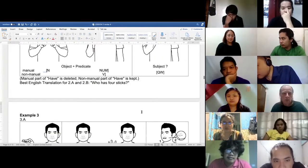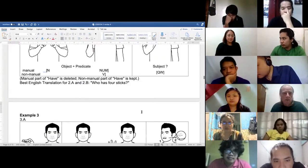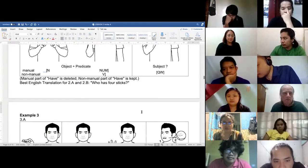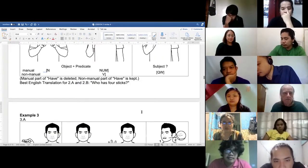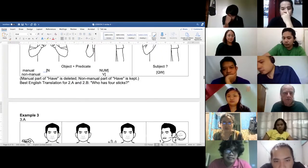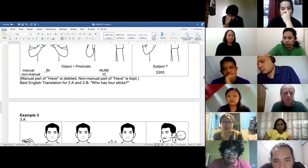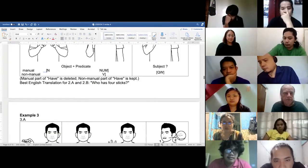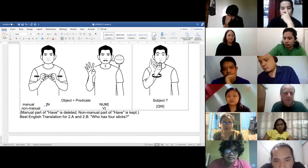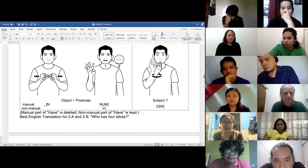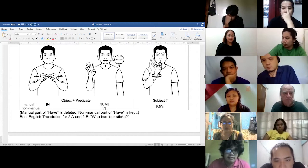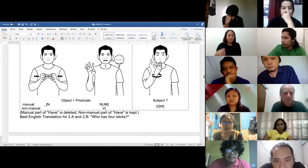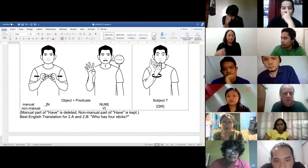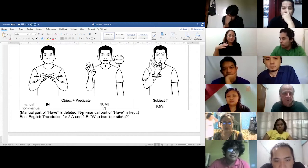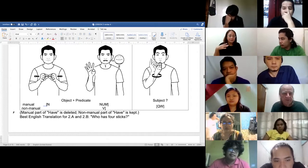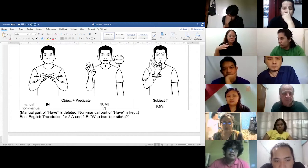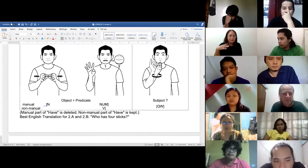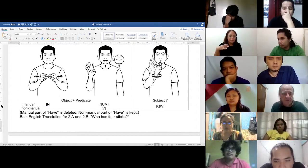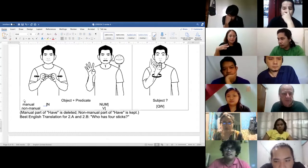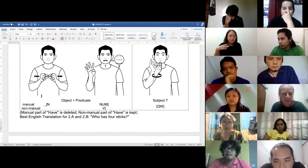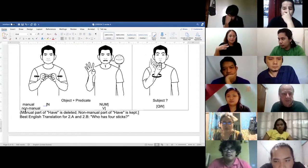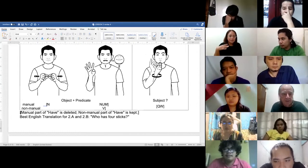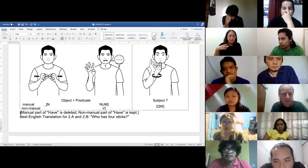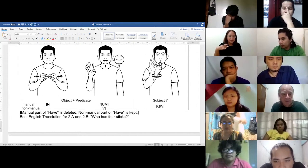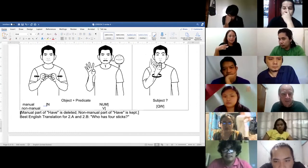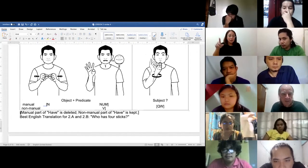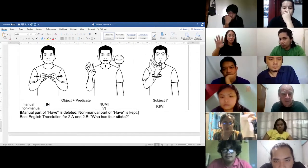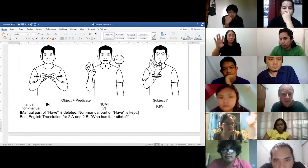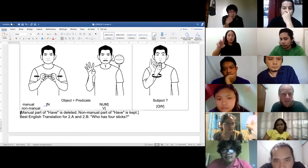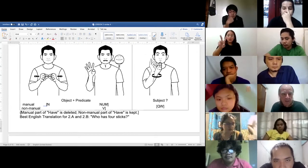Did you change both parts of 3B?